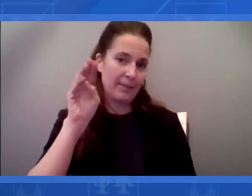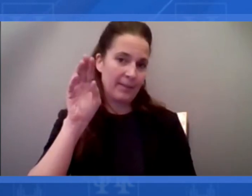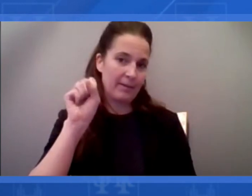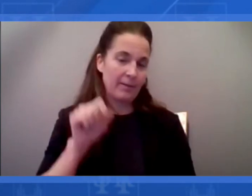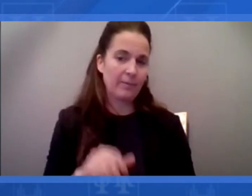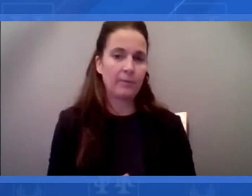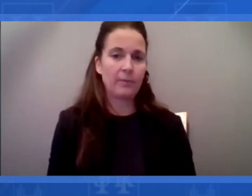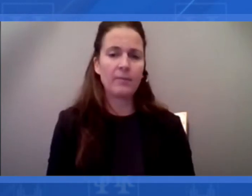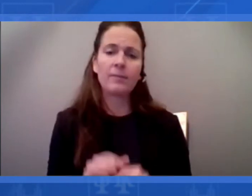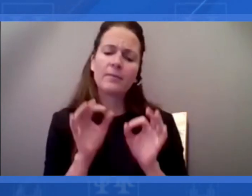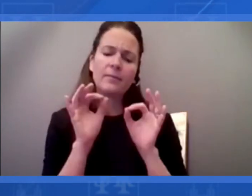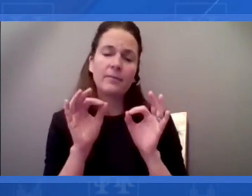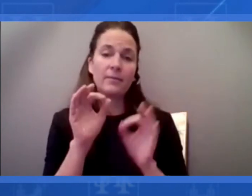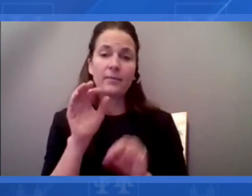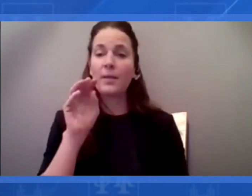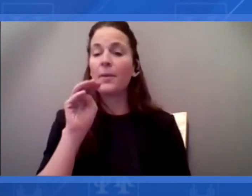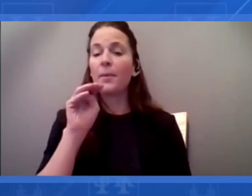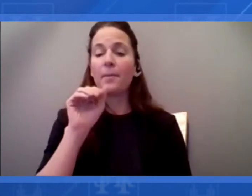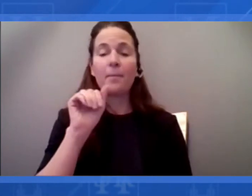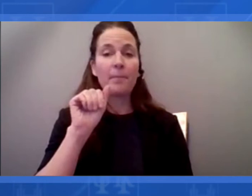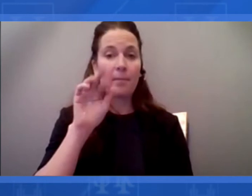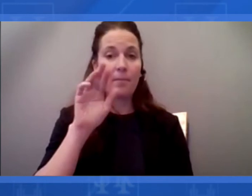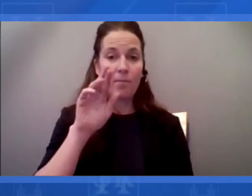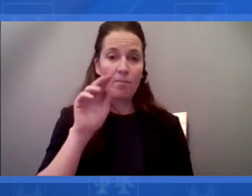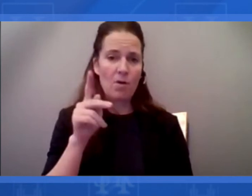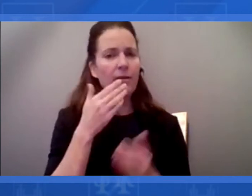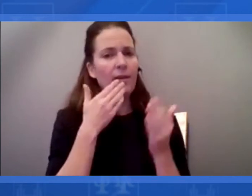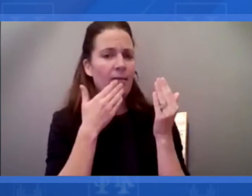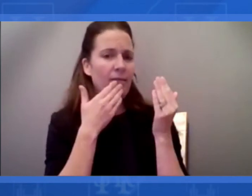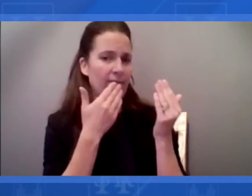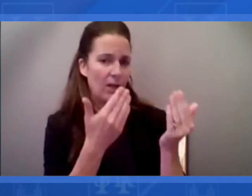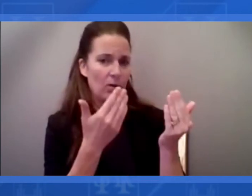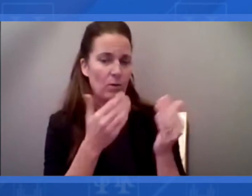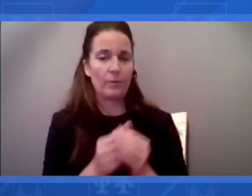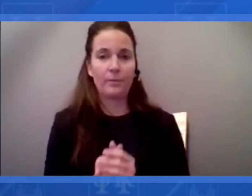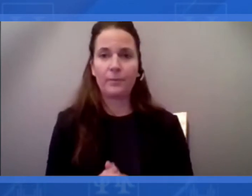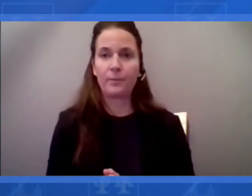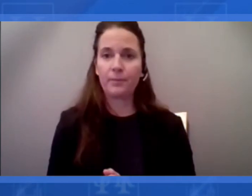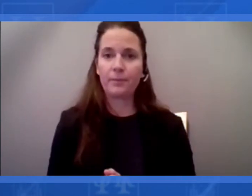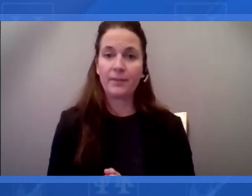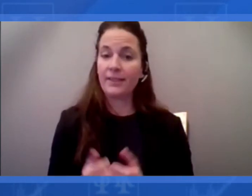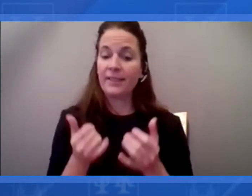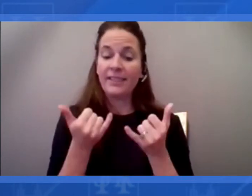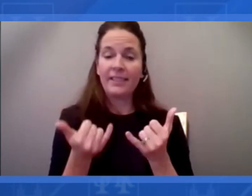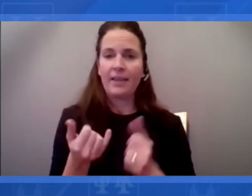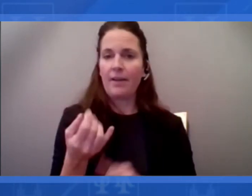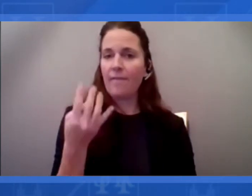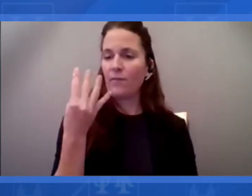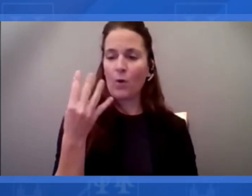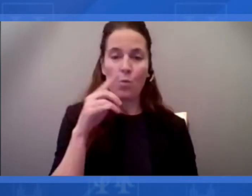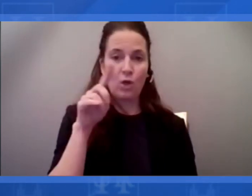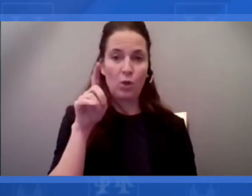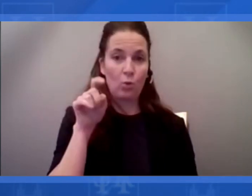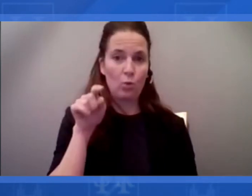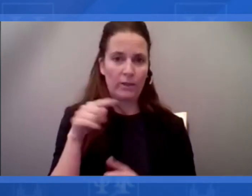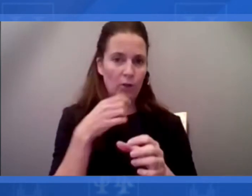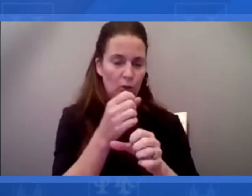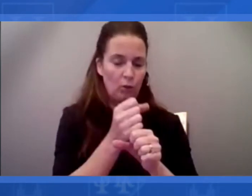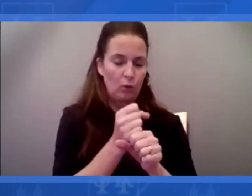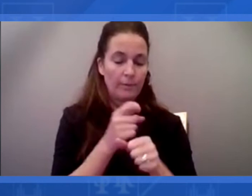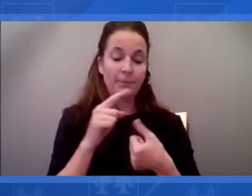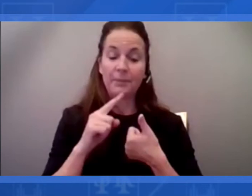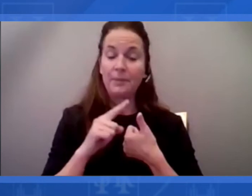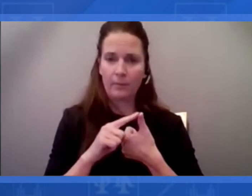Thanks, Mark. We've received 4 questions that we want to touch on today. The first comment and question